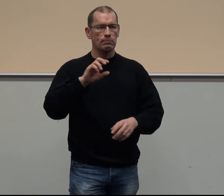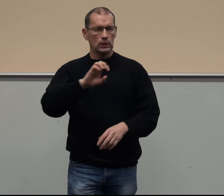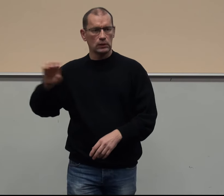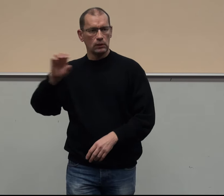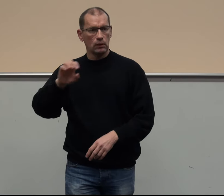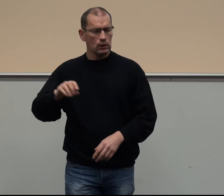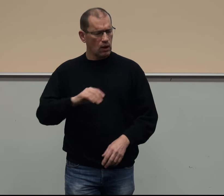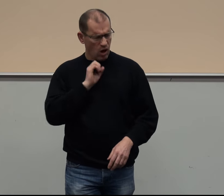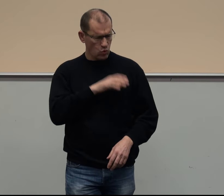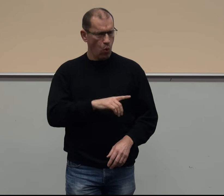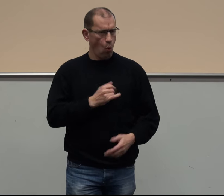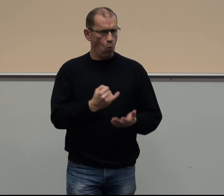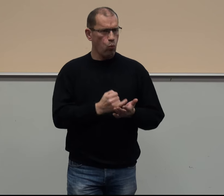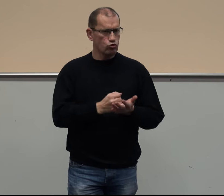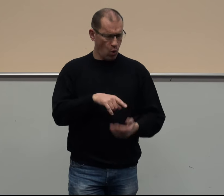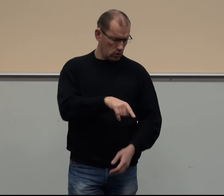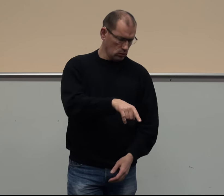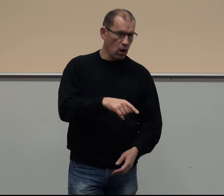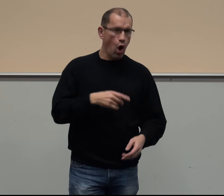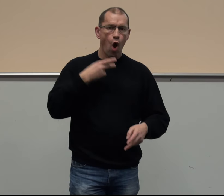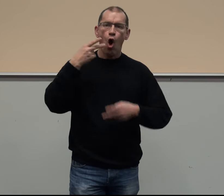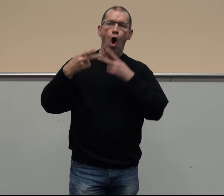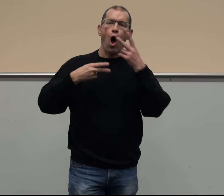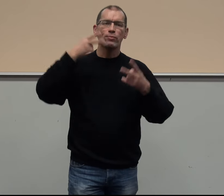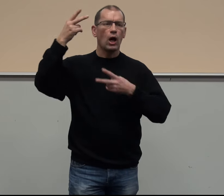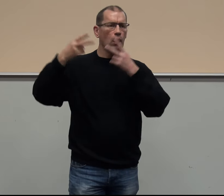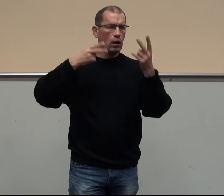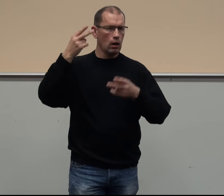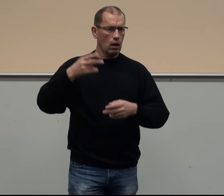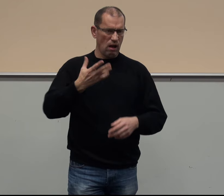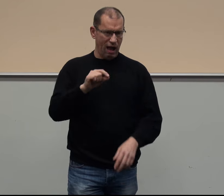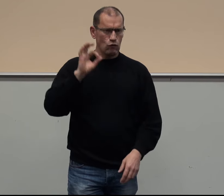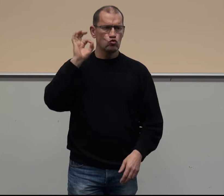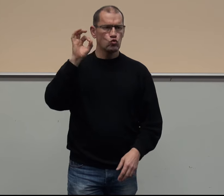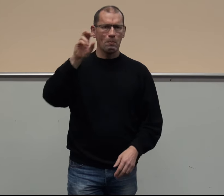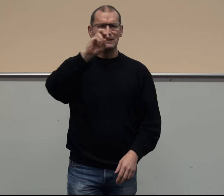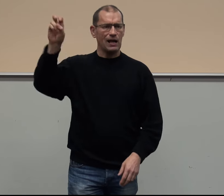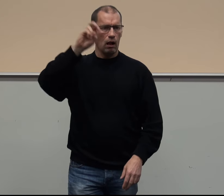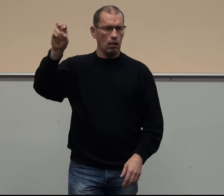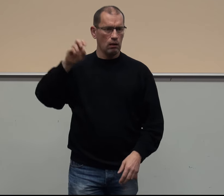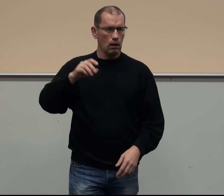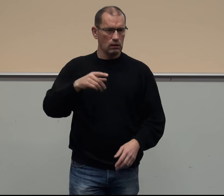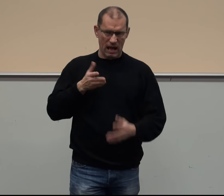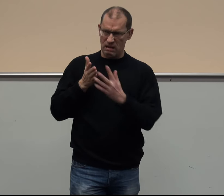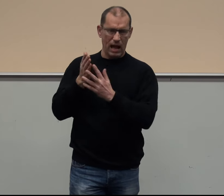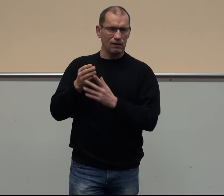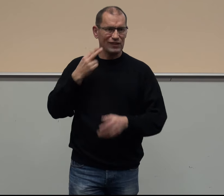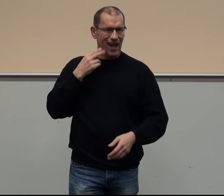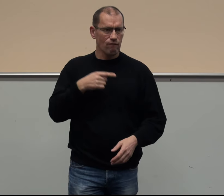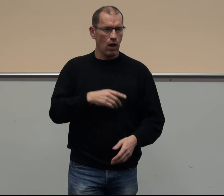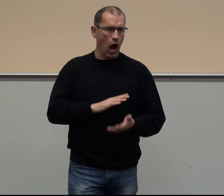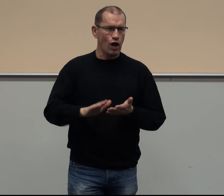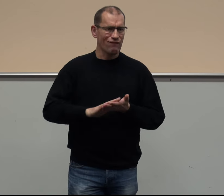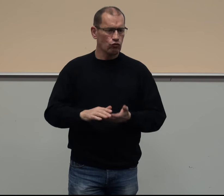in terms of what's going to be captioned, what's going to be interpreted. And, you know, we've asked before, you know, what's wrong with having